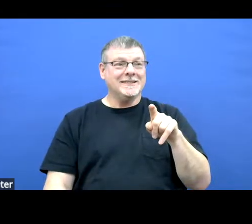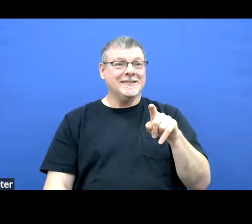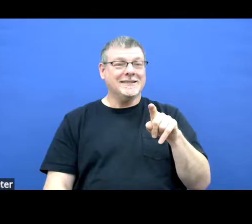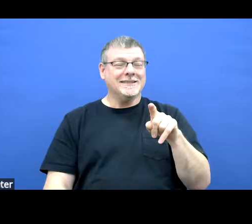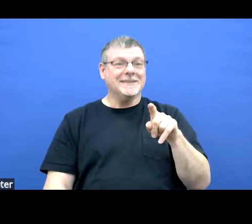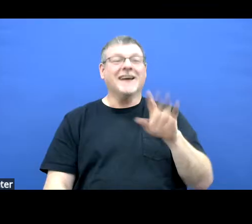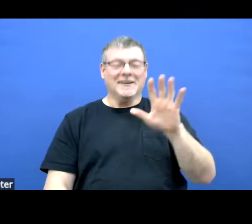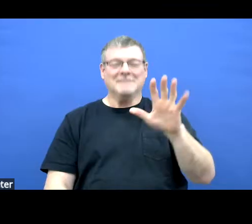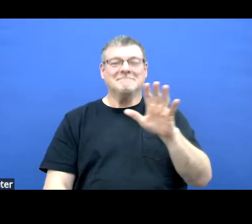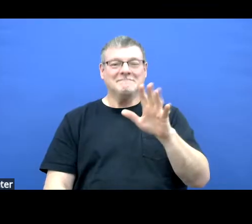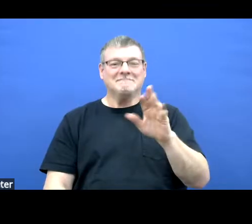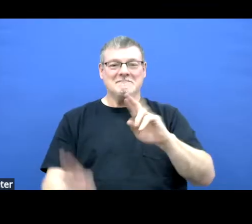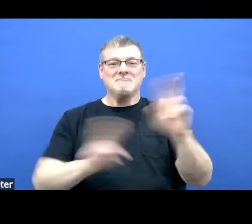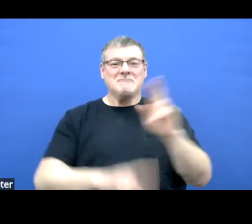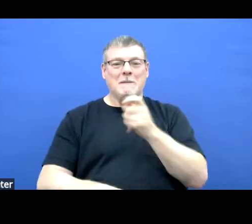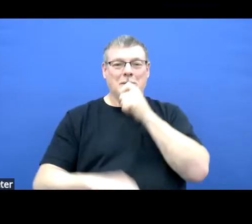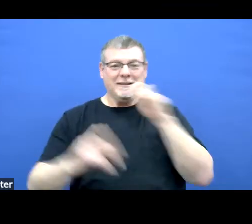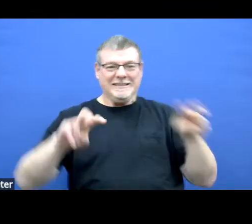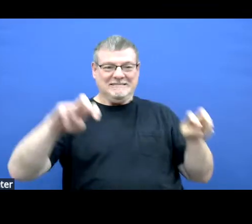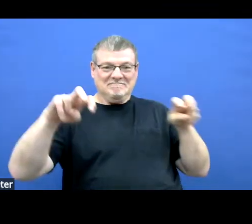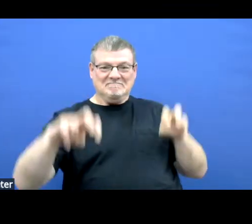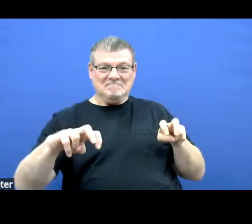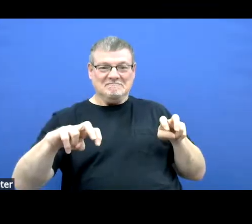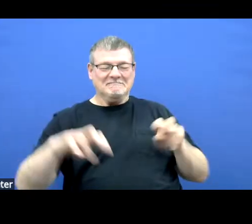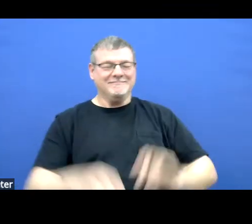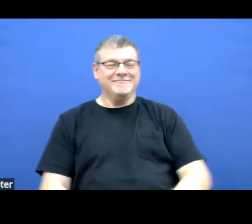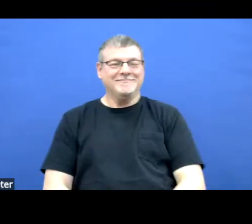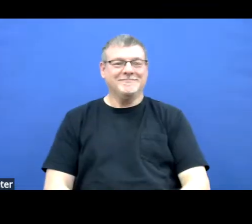Right. Good evening.